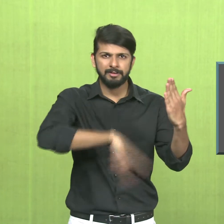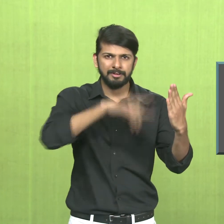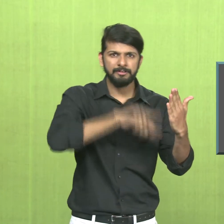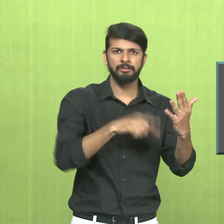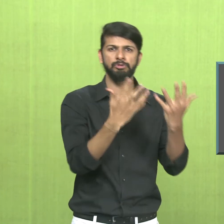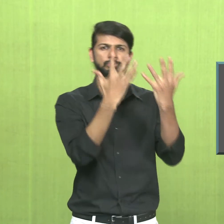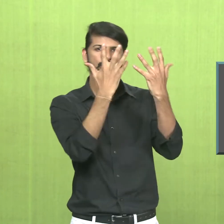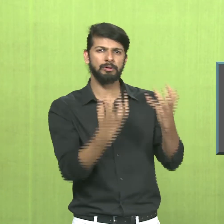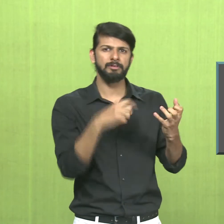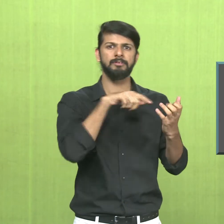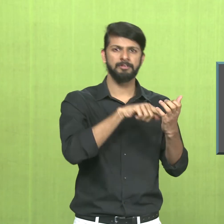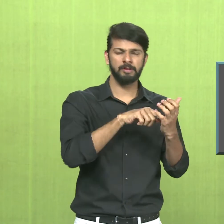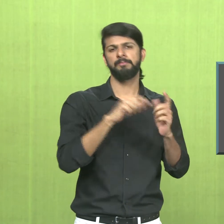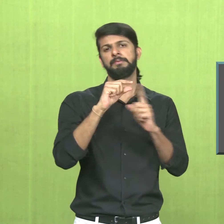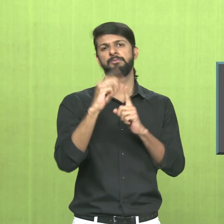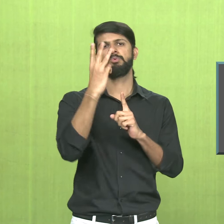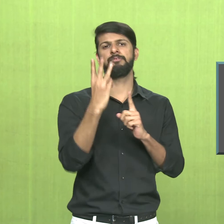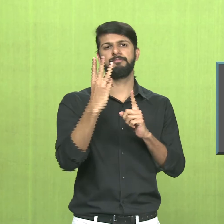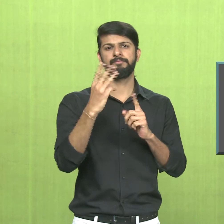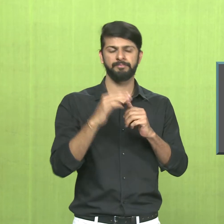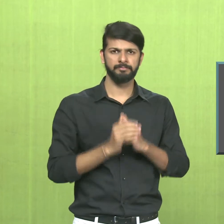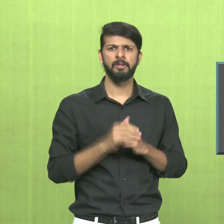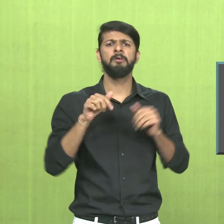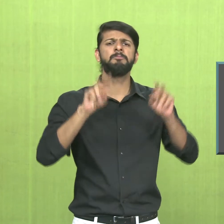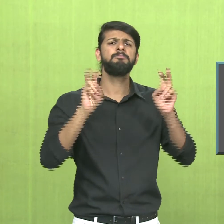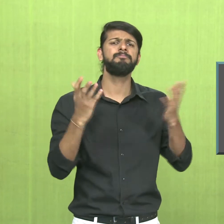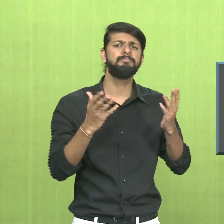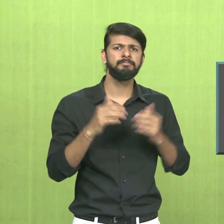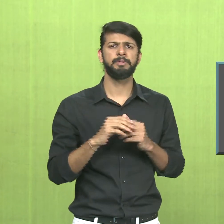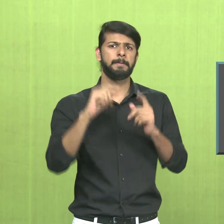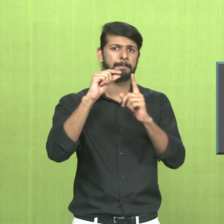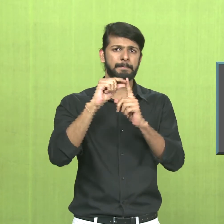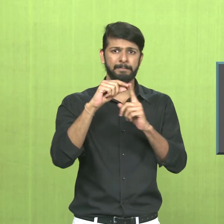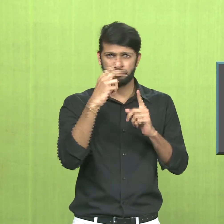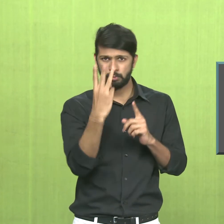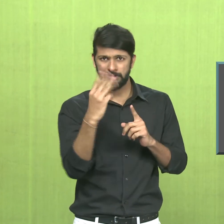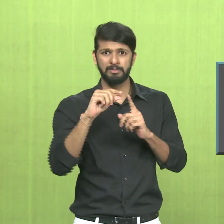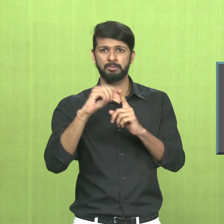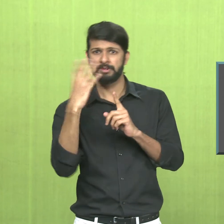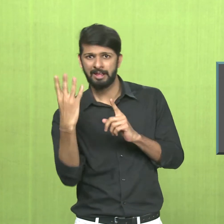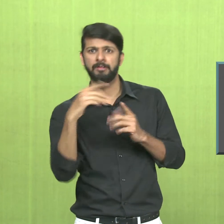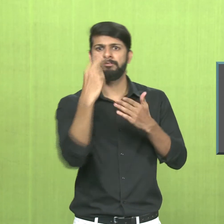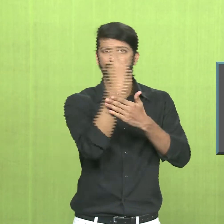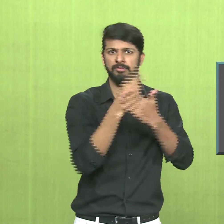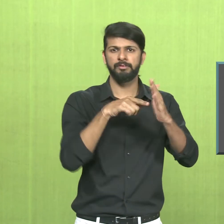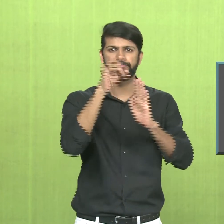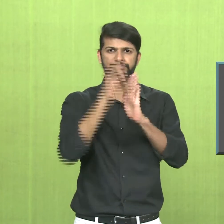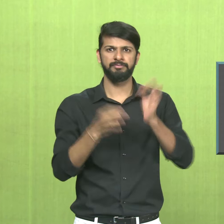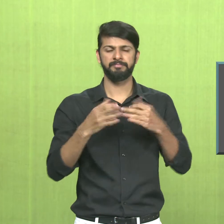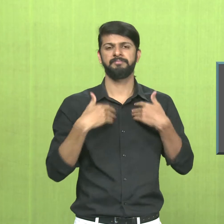with Dry Medium, part 3. Now we will discuss about painting number 3 and painting number